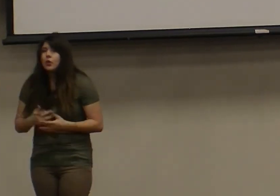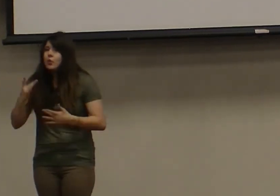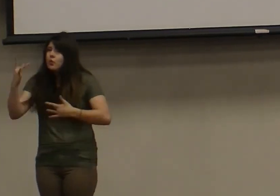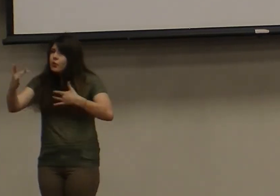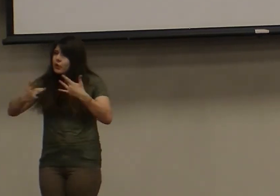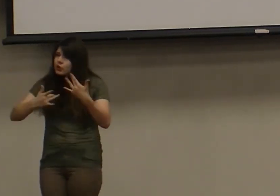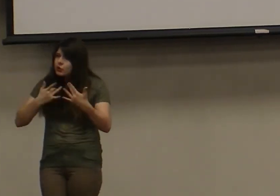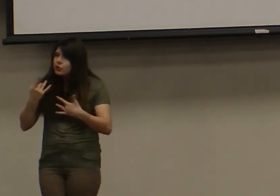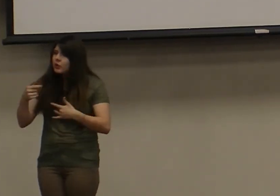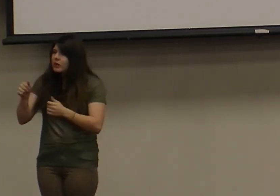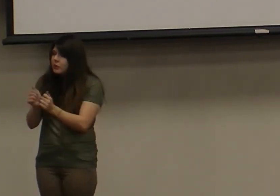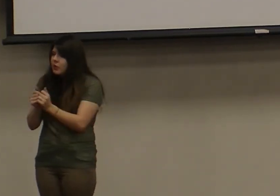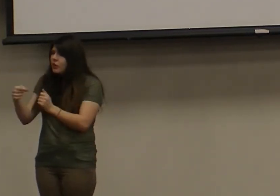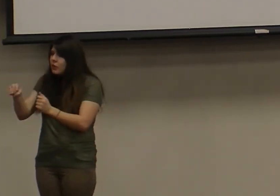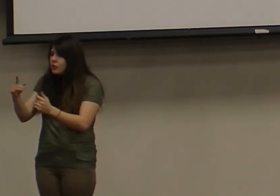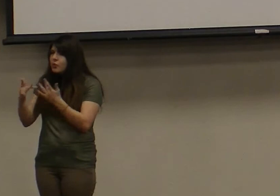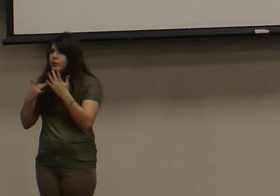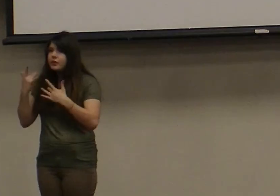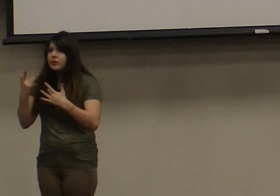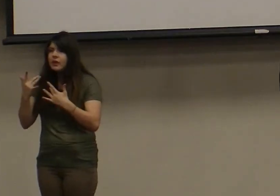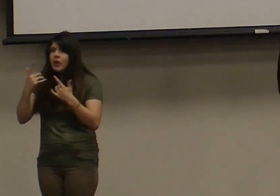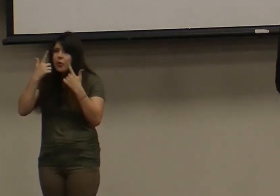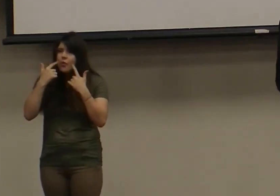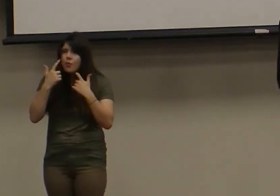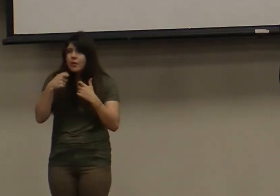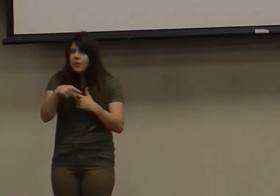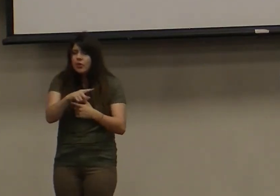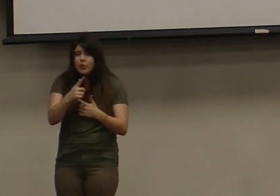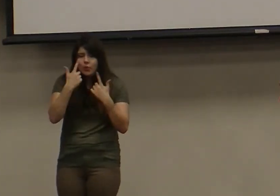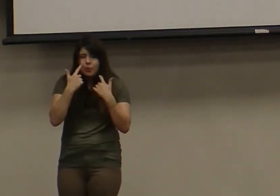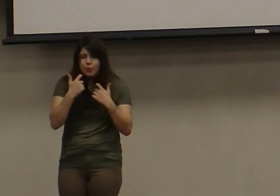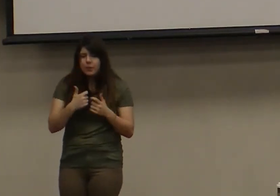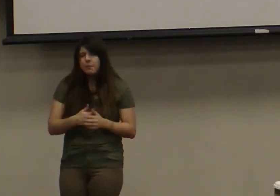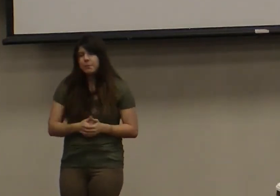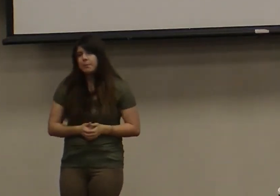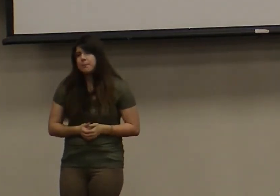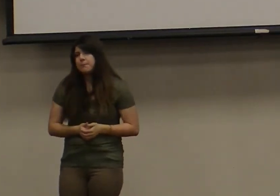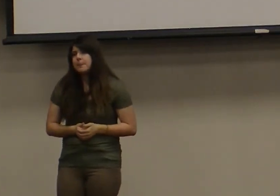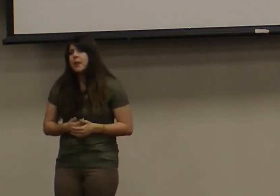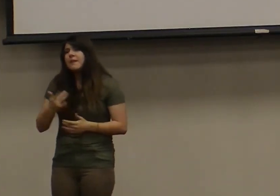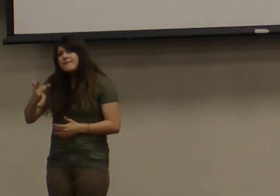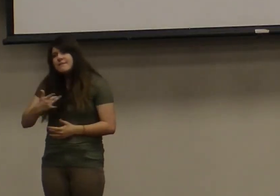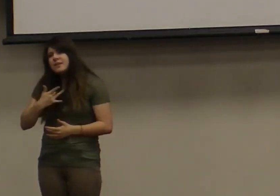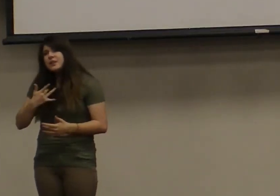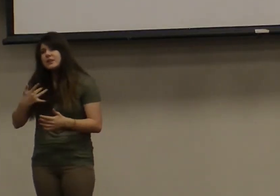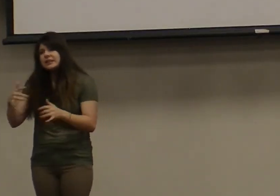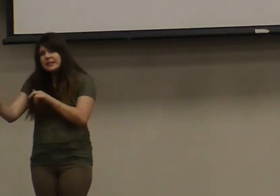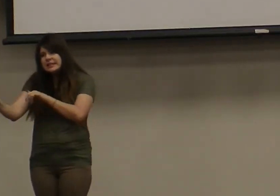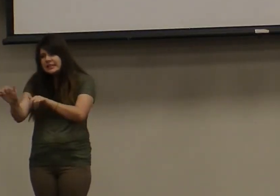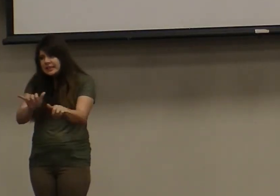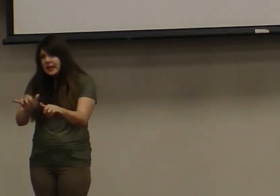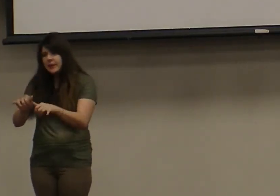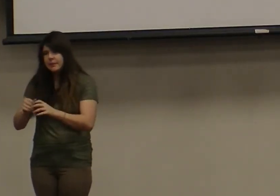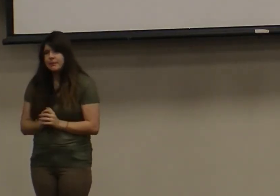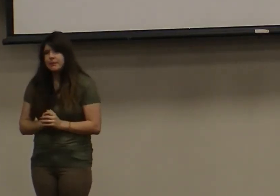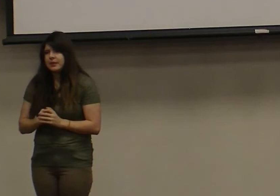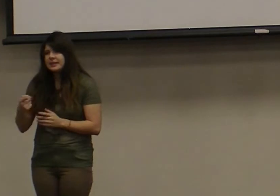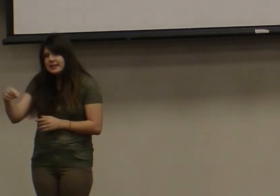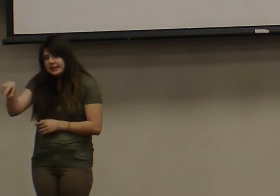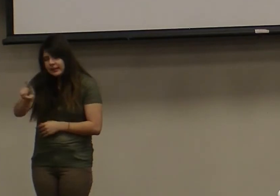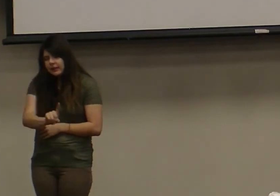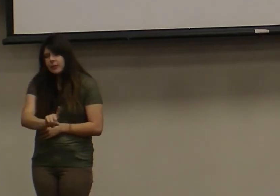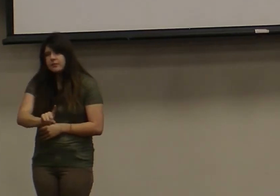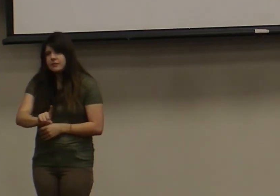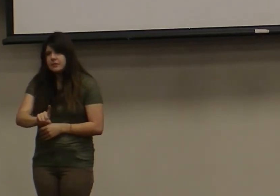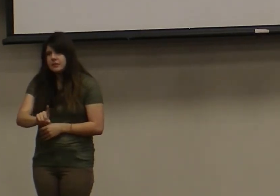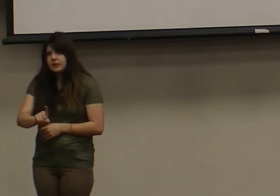Rejoice with those who rejoice, and weep with those that weep. In other words, feel what they feel.